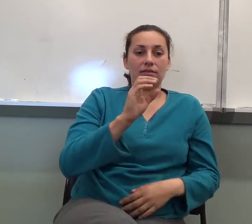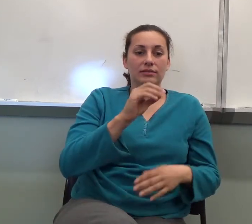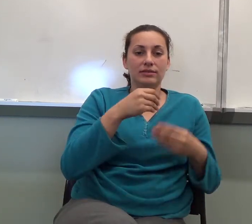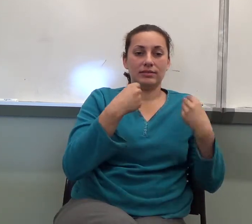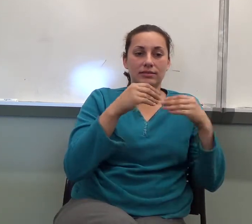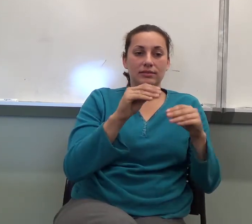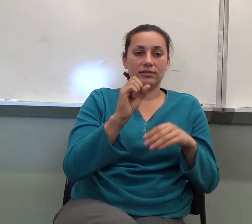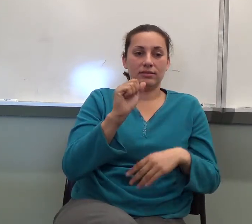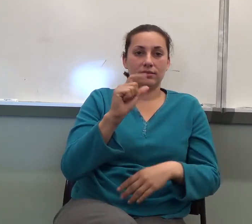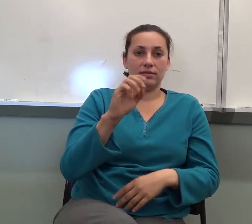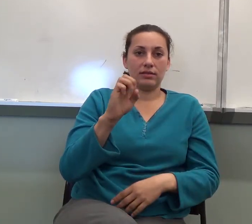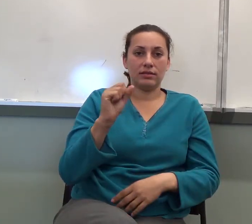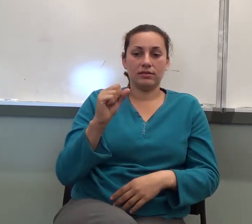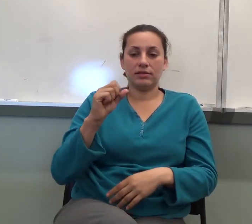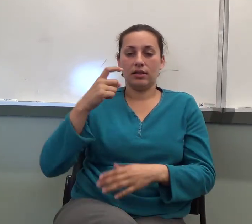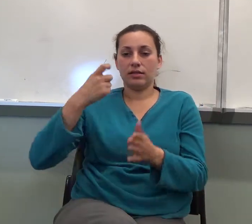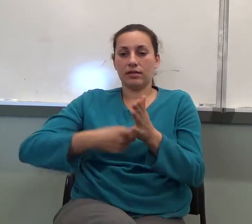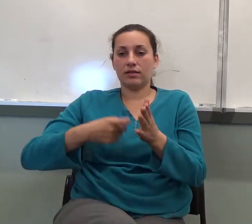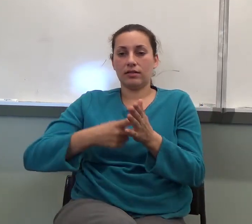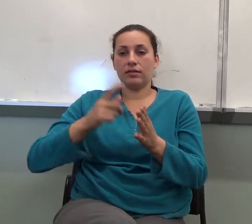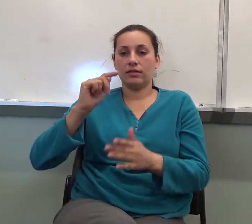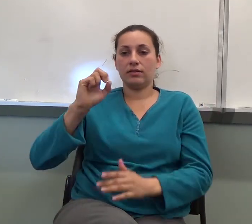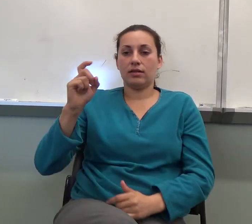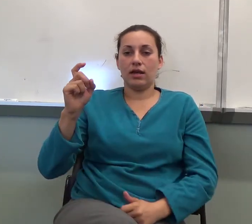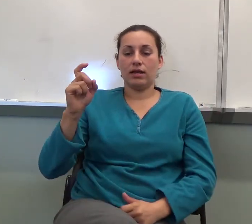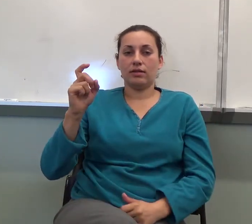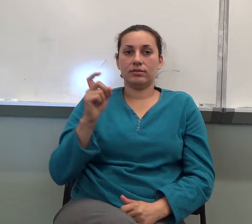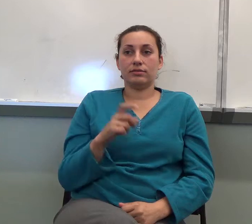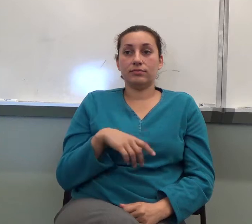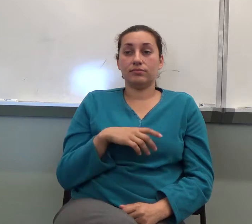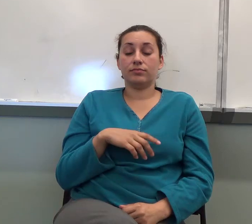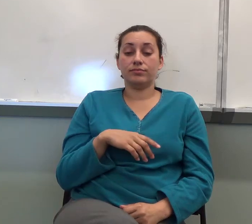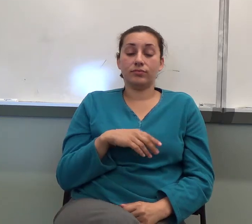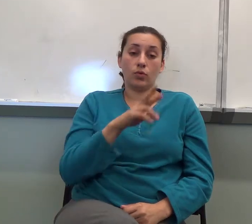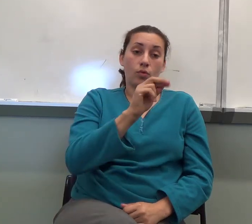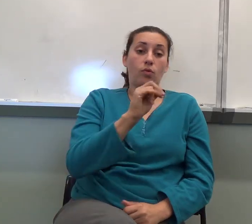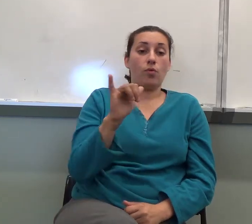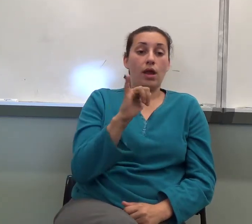It says Brad bought a pair of blue jeans that cost $30. Not around here, he didn't.